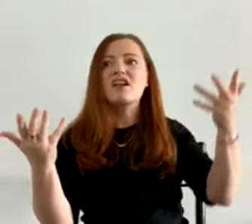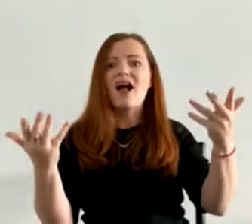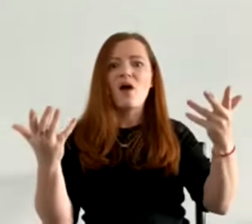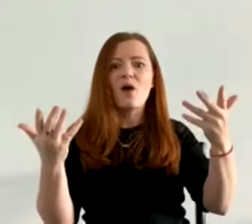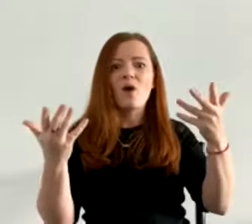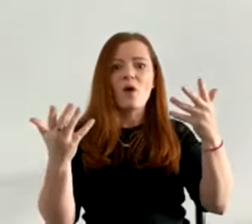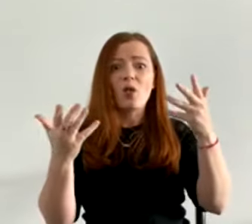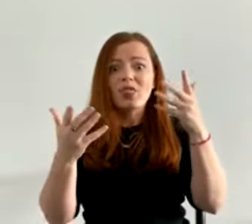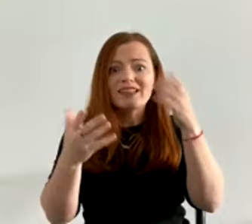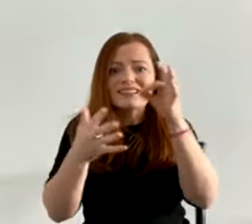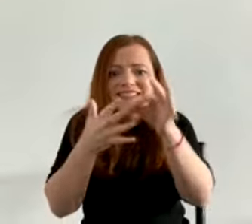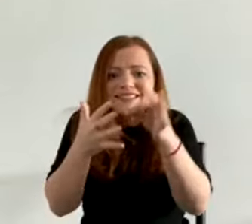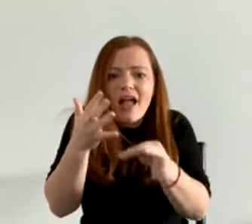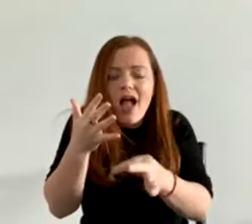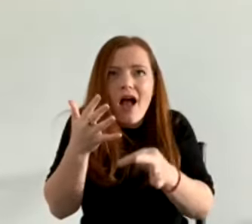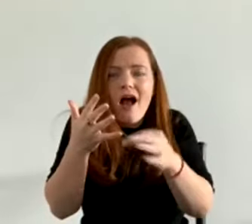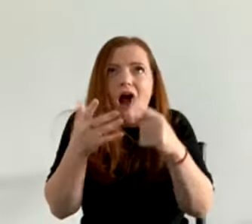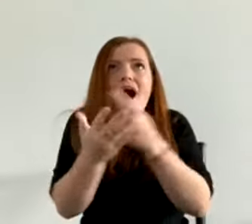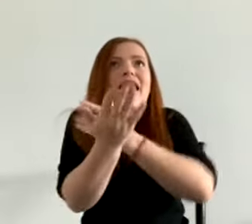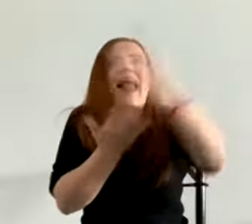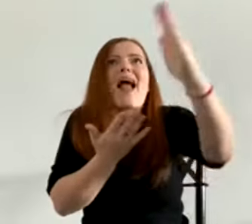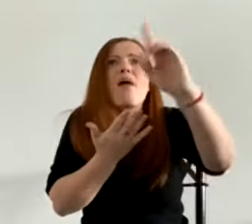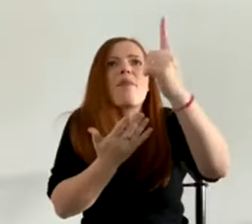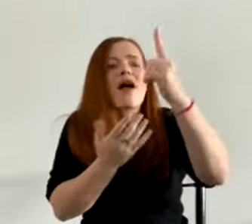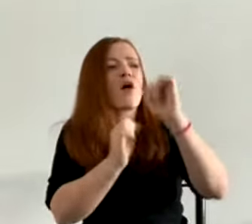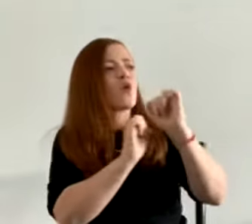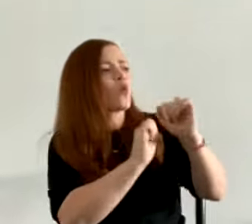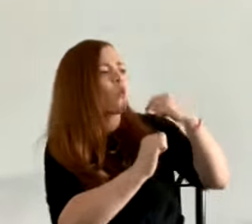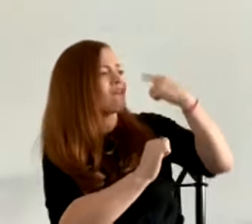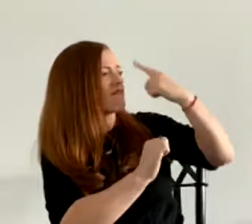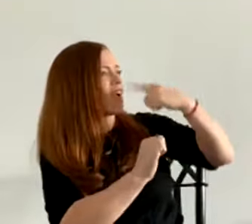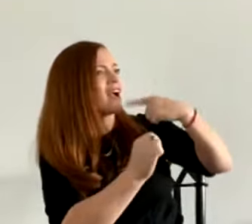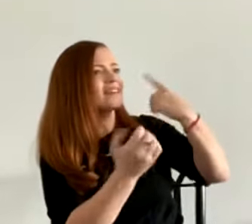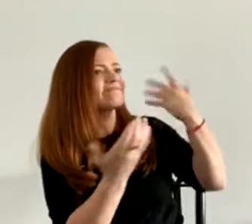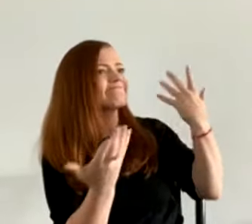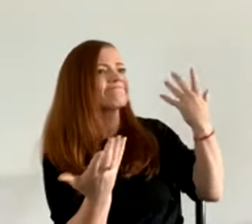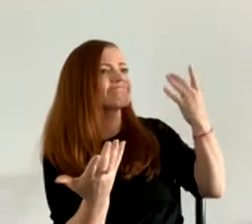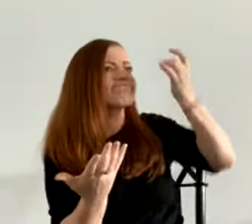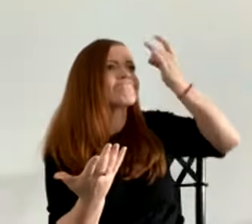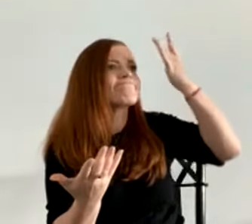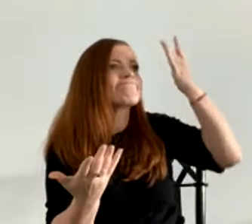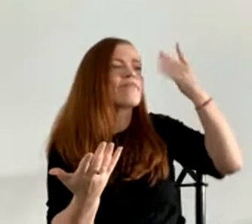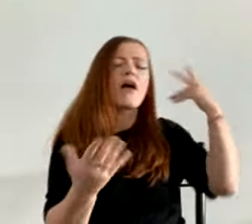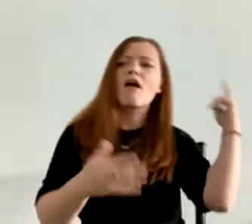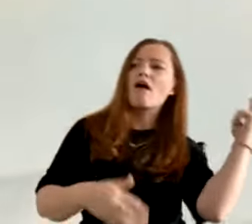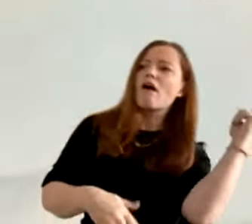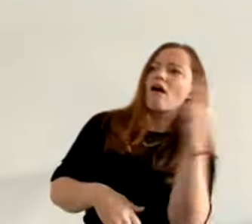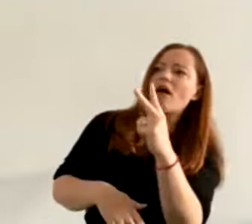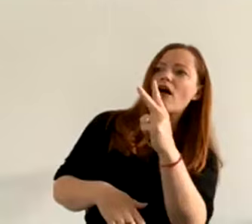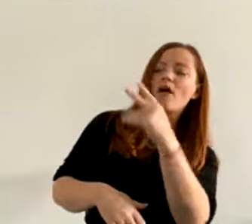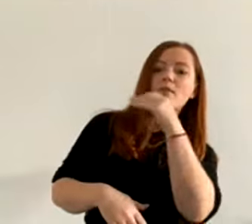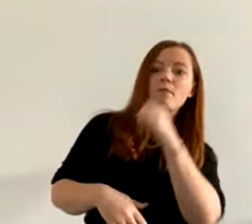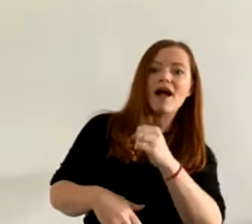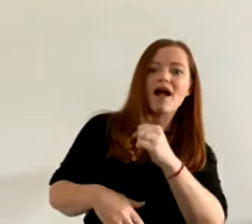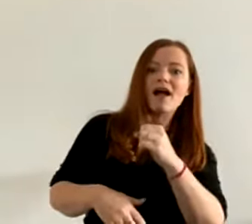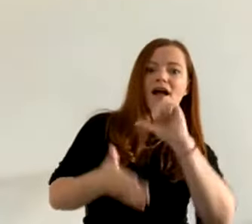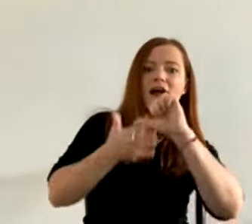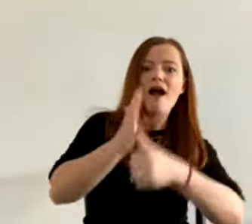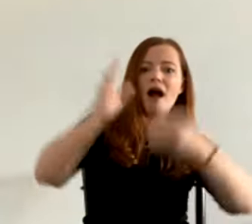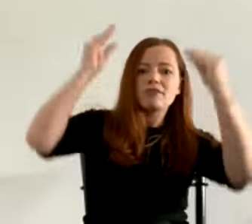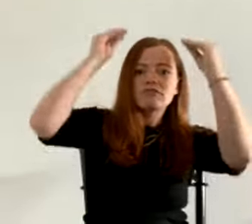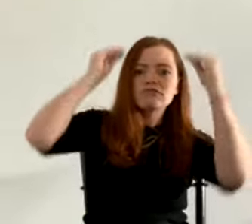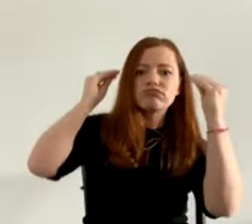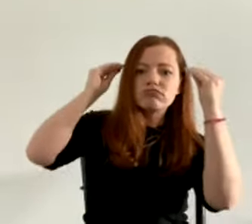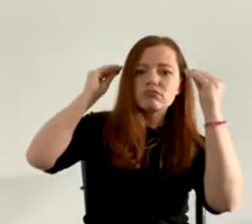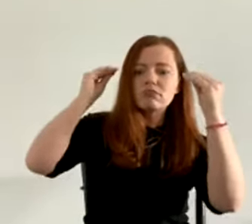vivid, yet I can barely recall your face. Below us, we were drawn towards a man in a blue hard hat and a high-vis vest. We